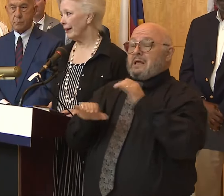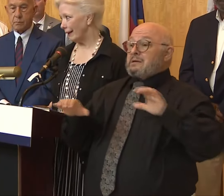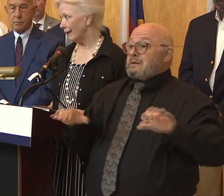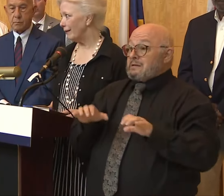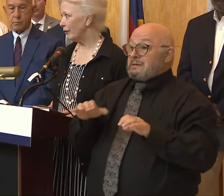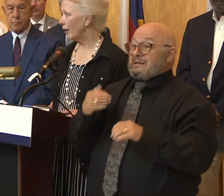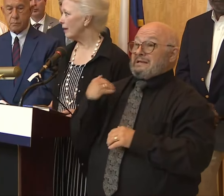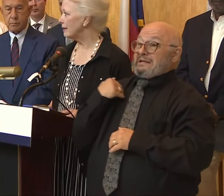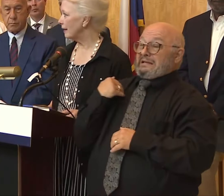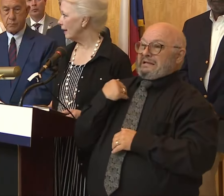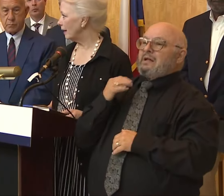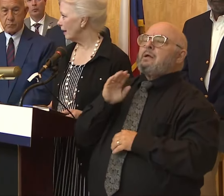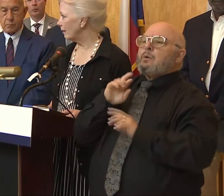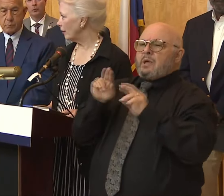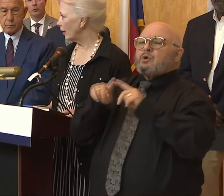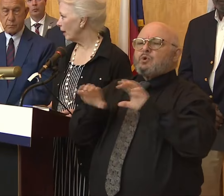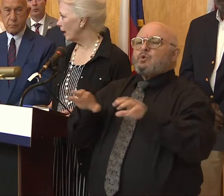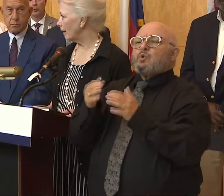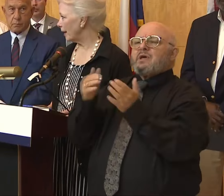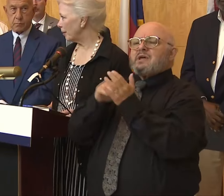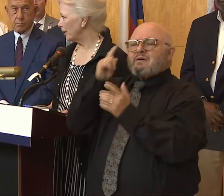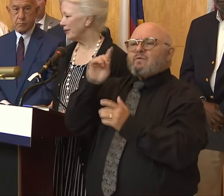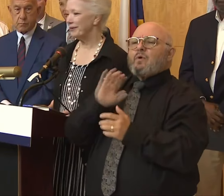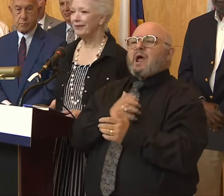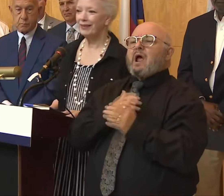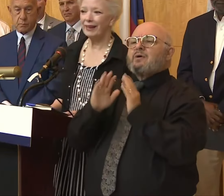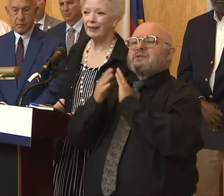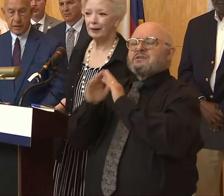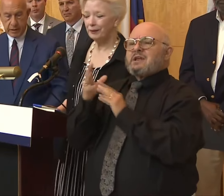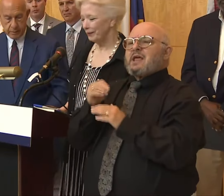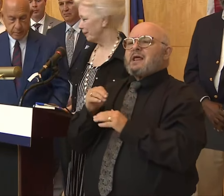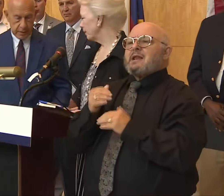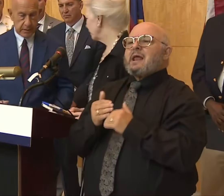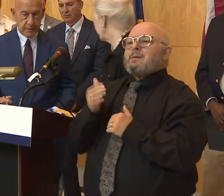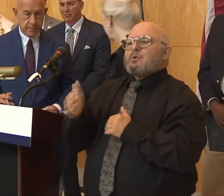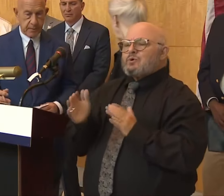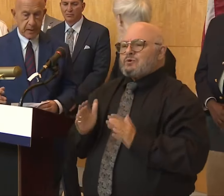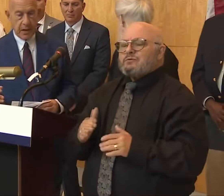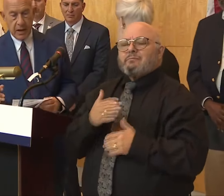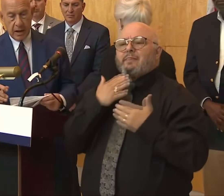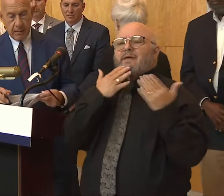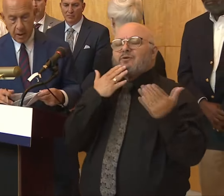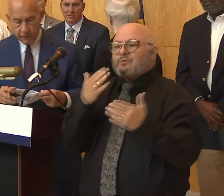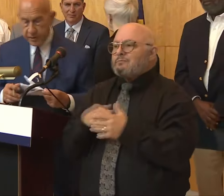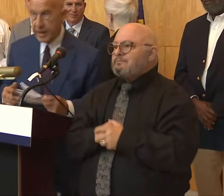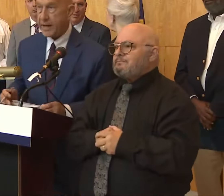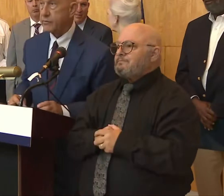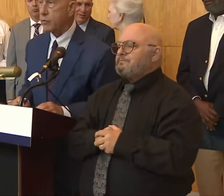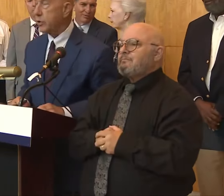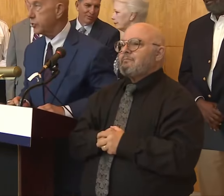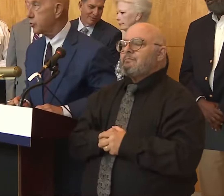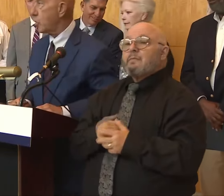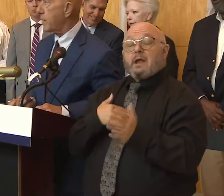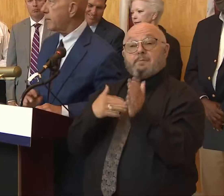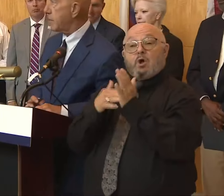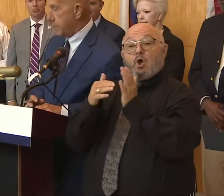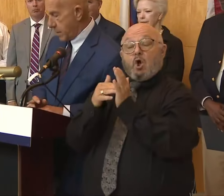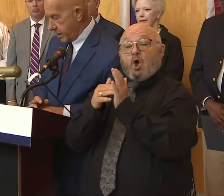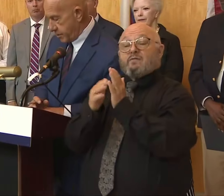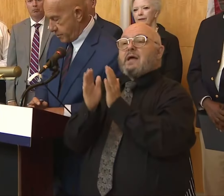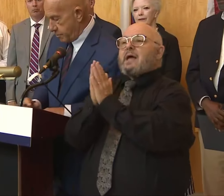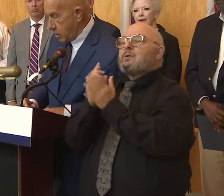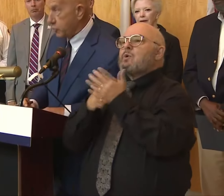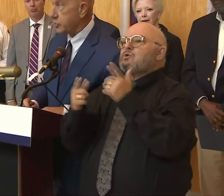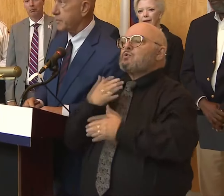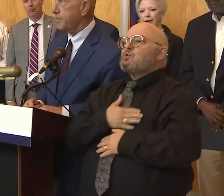it again for our city and for our neighbors. Thank you. I'm often asked, what do you enjoy about being